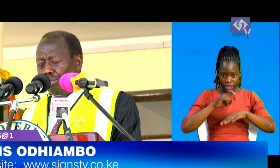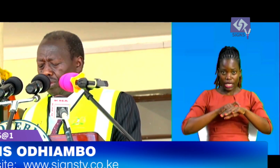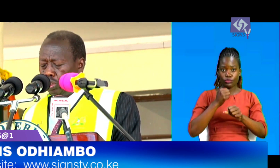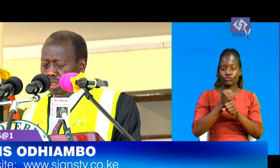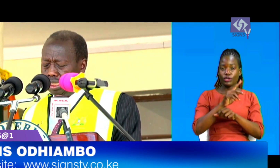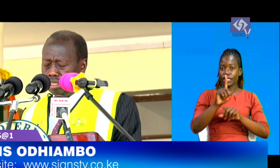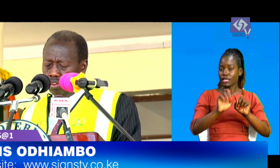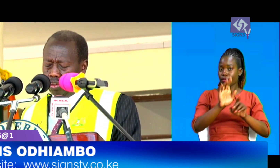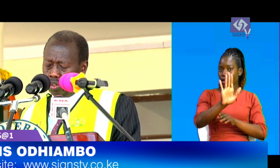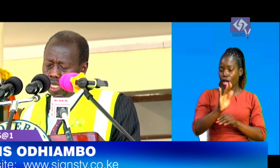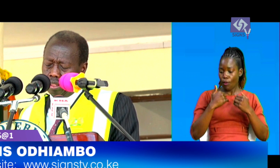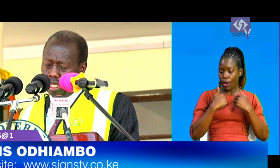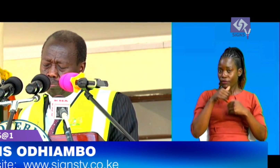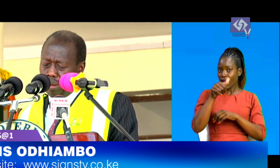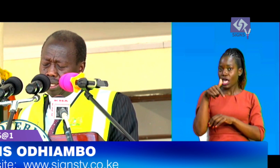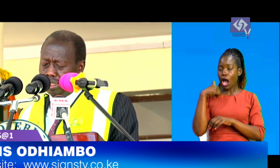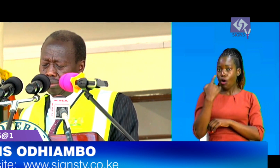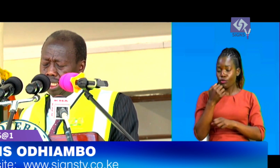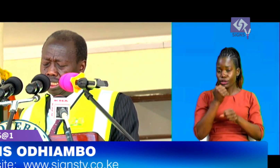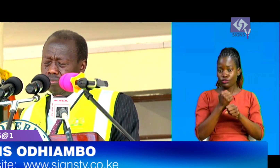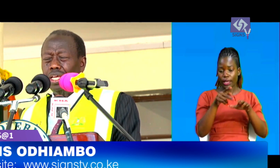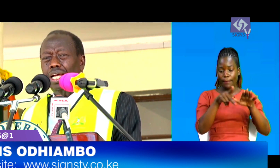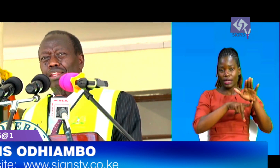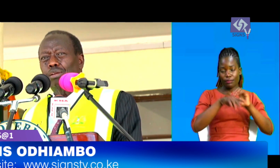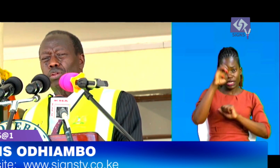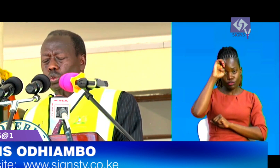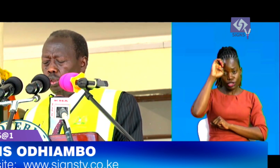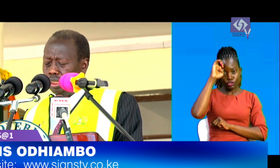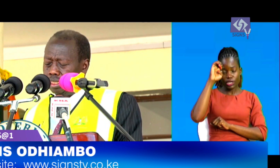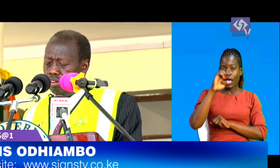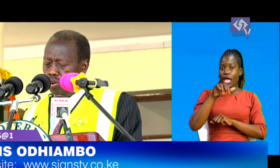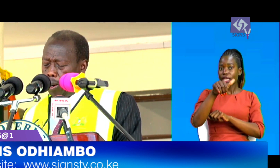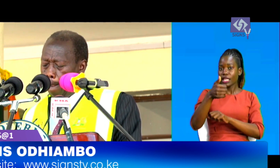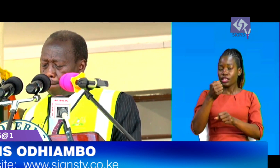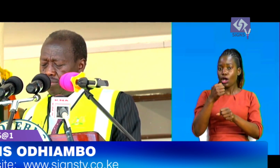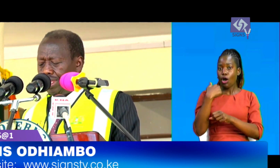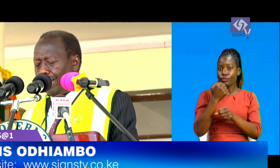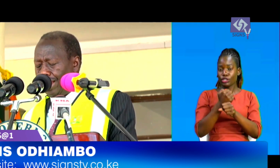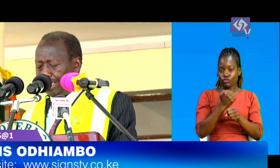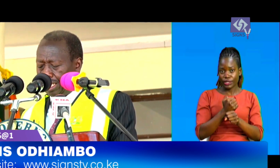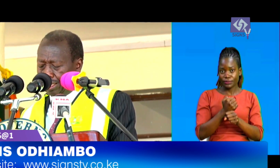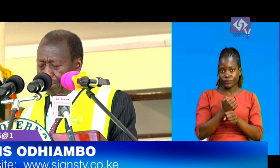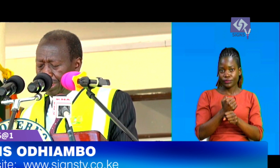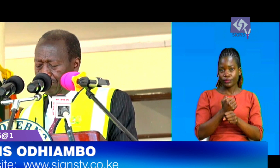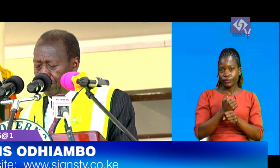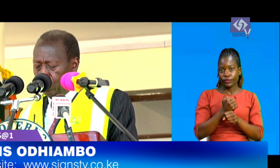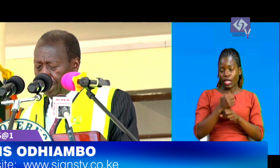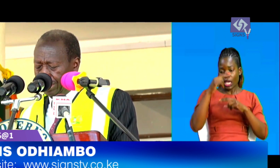those who will be sitting for the primary examination, and there will be those who will be sitting for the other examination for the junior